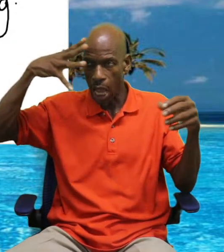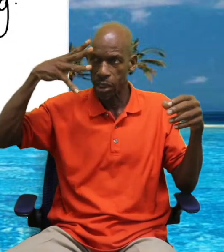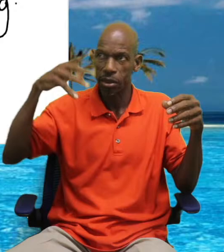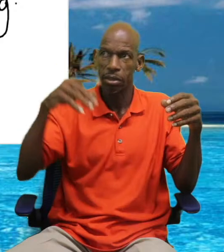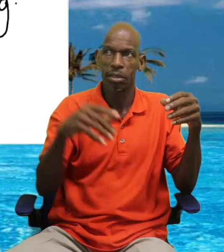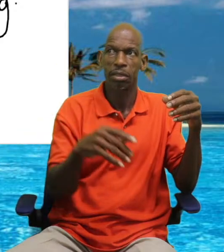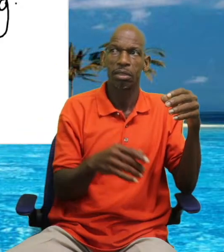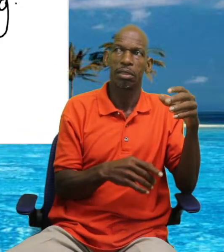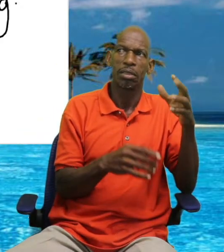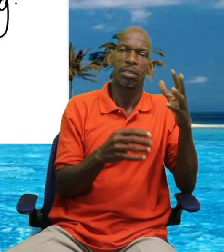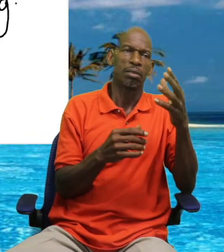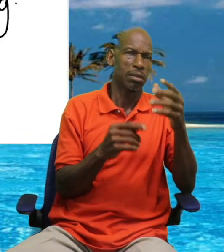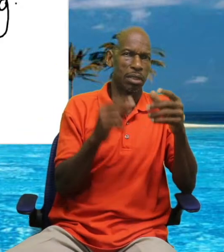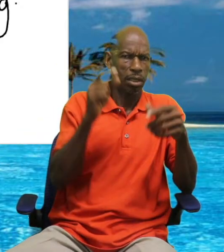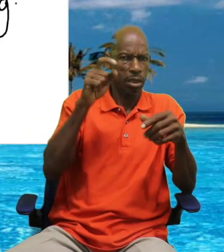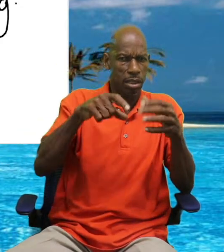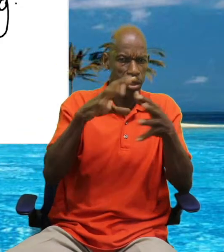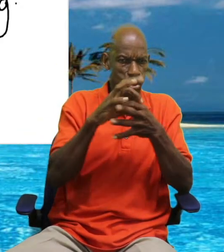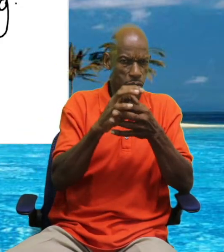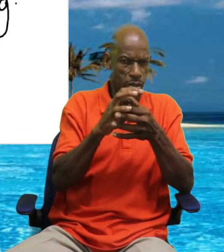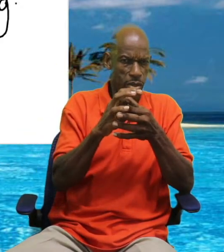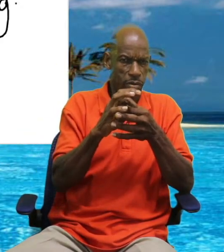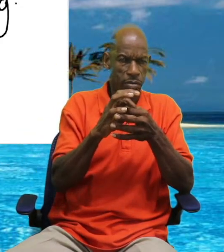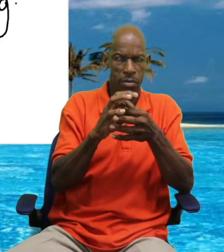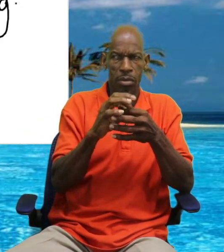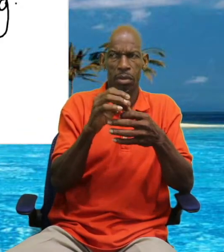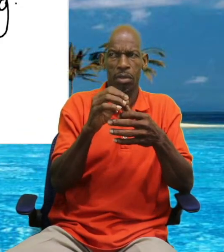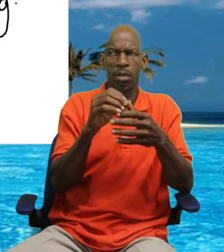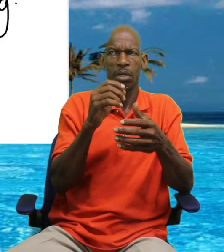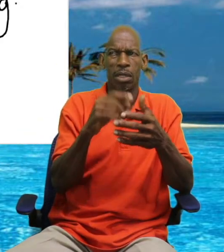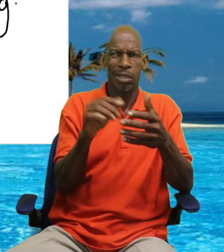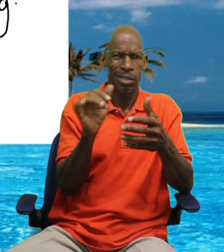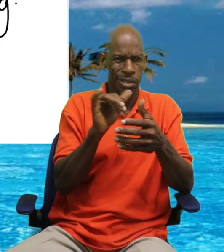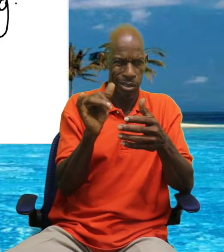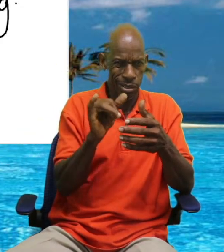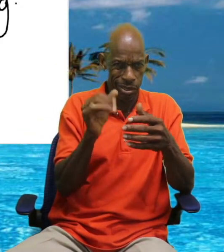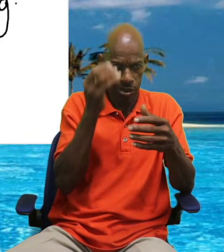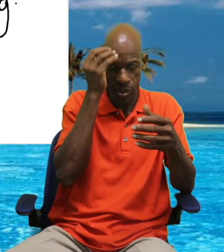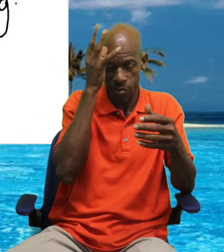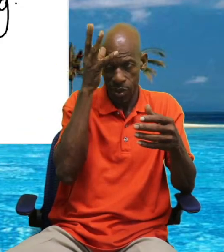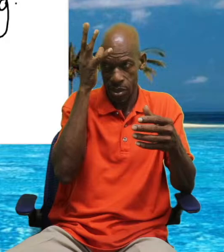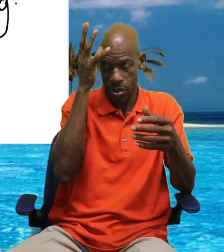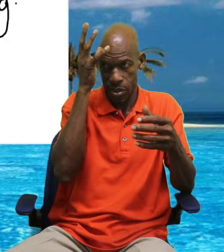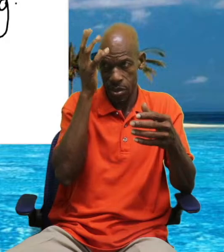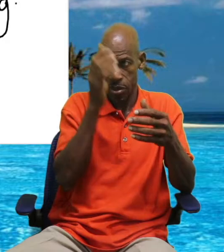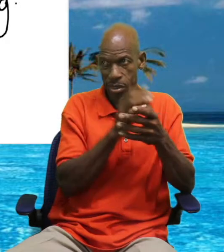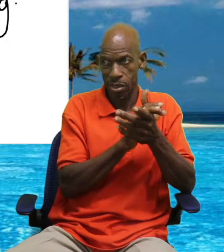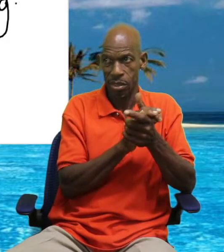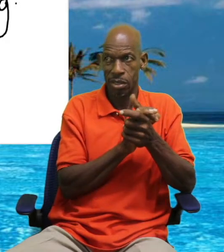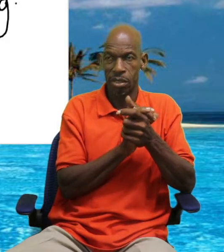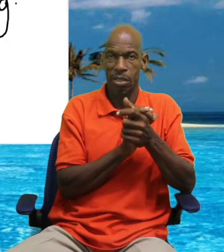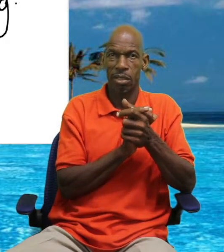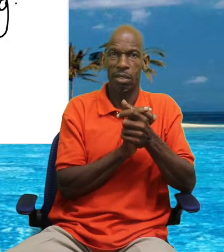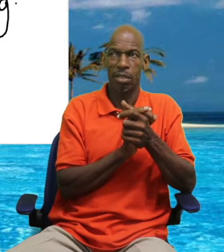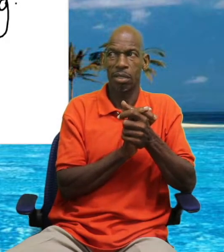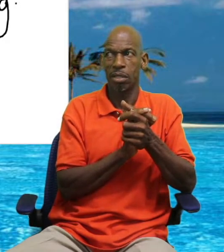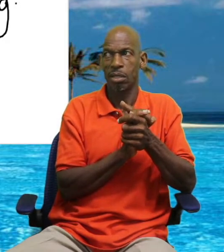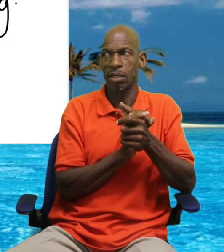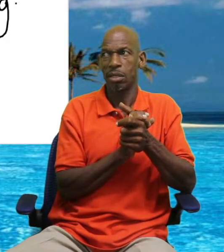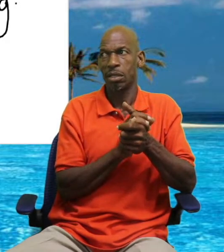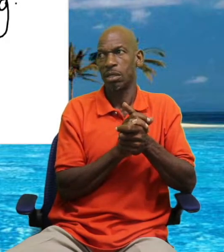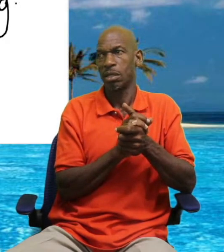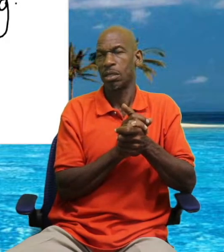One is saying one idea. One sentence is saying the rain is falling. One is